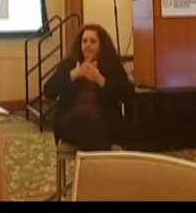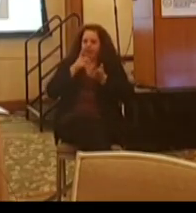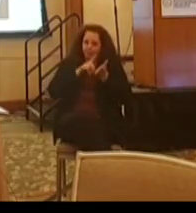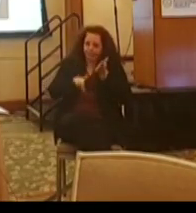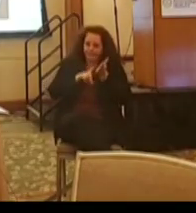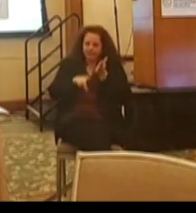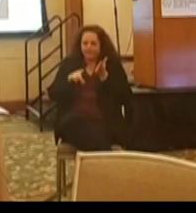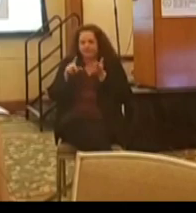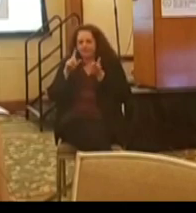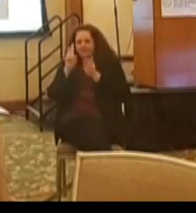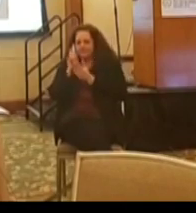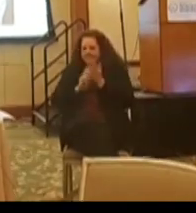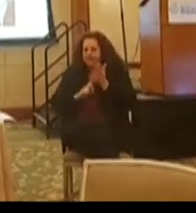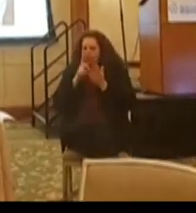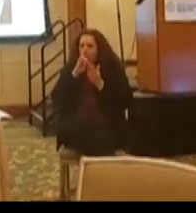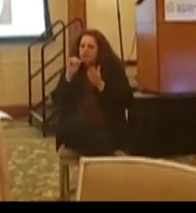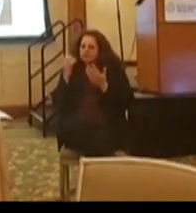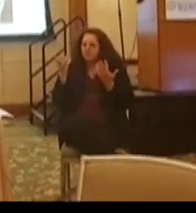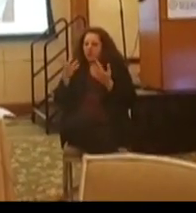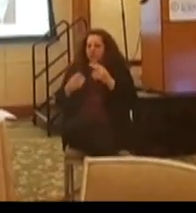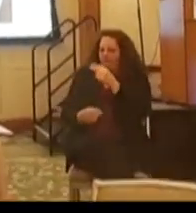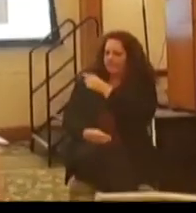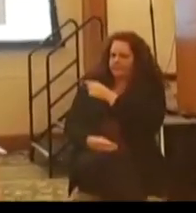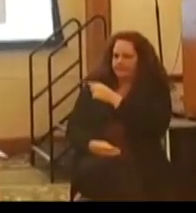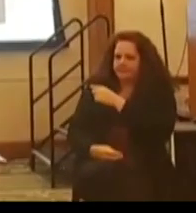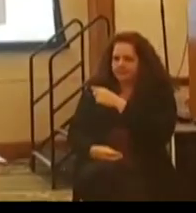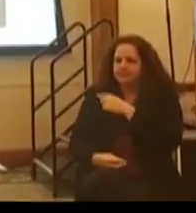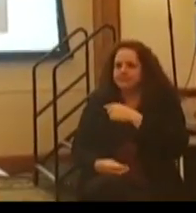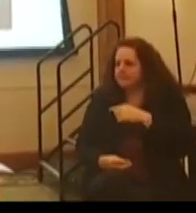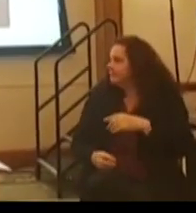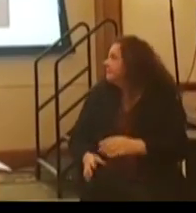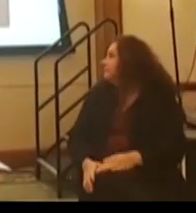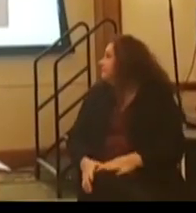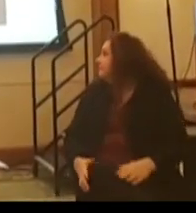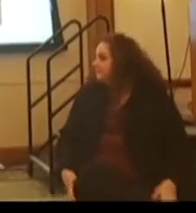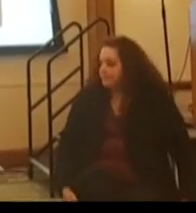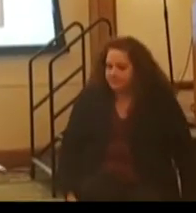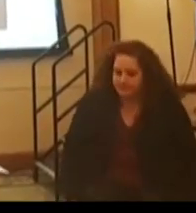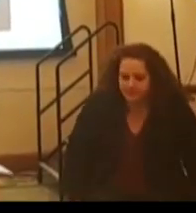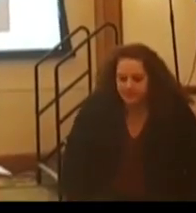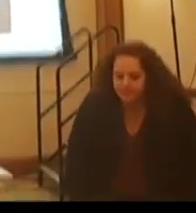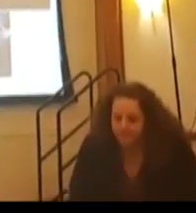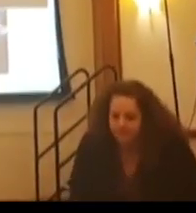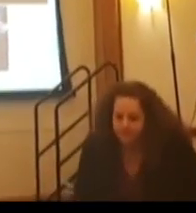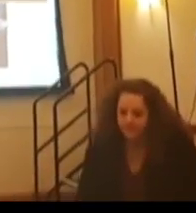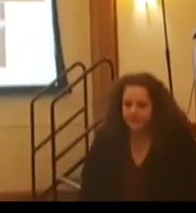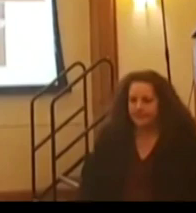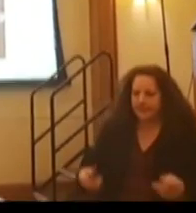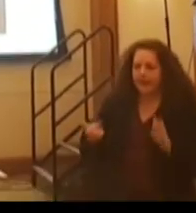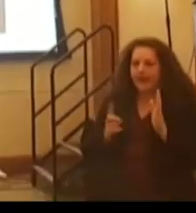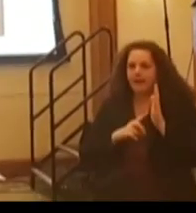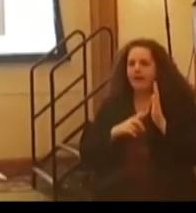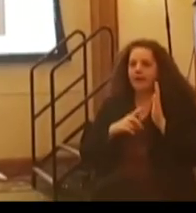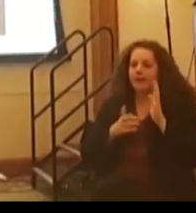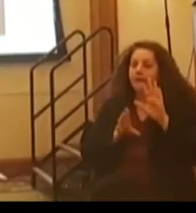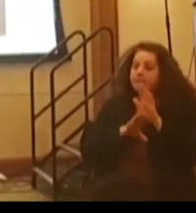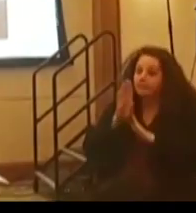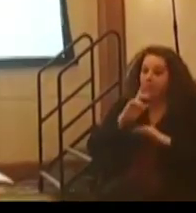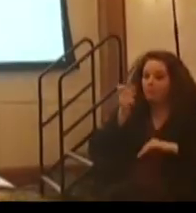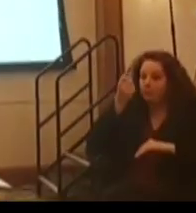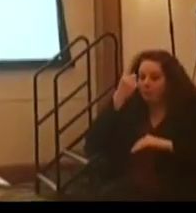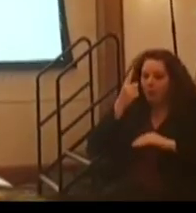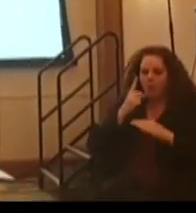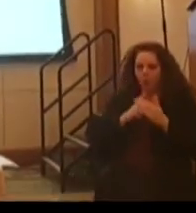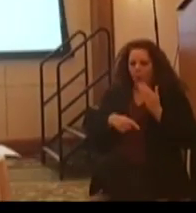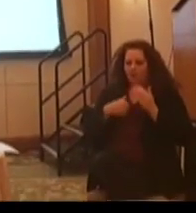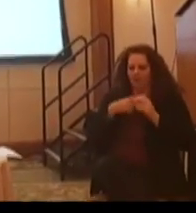piece kind of looks like in terms of developing the understanding and then kind of thinking about what can we make in sort of response